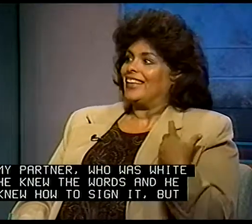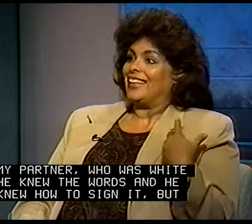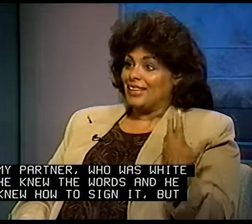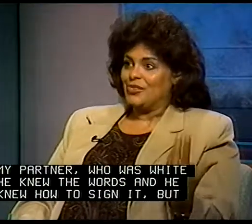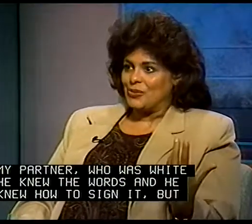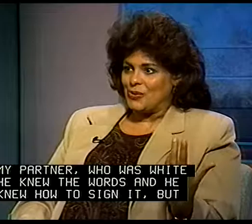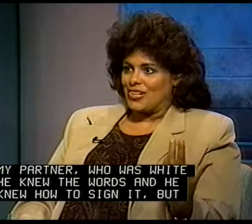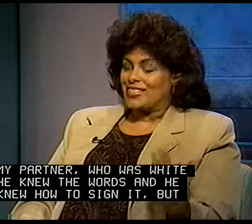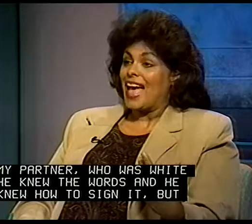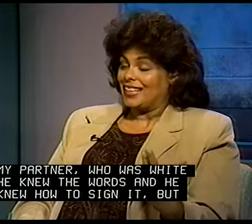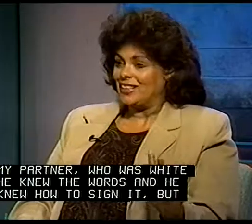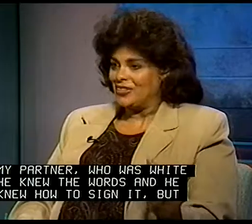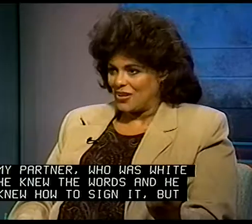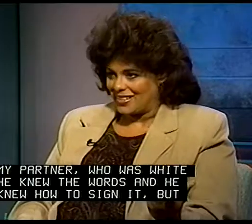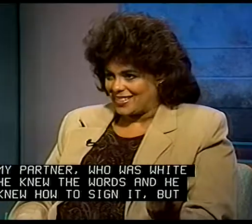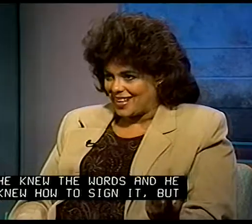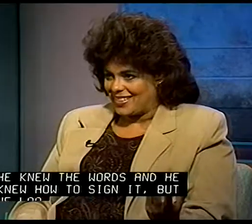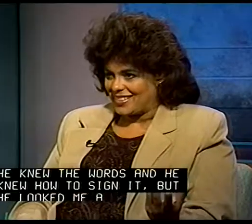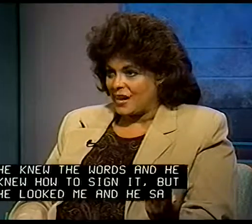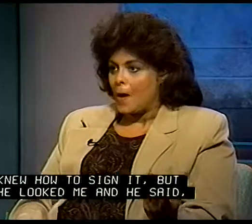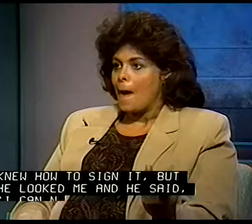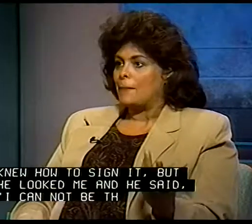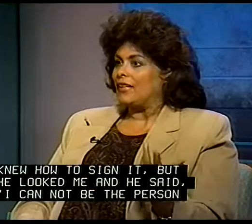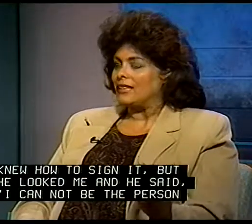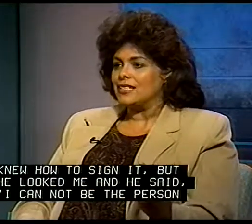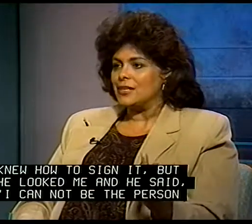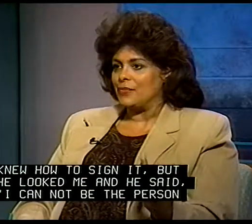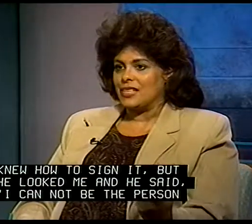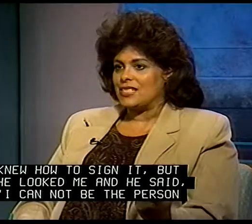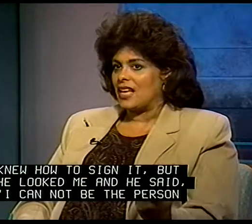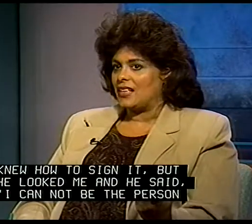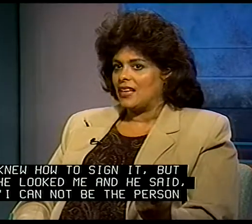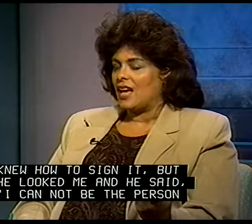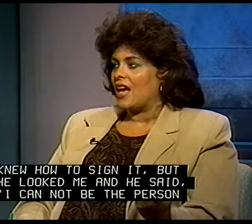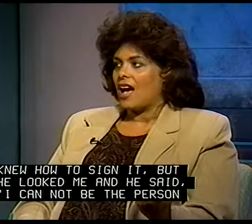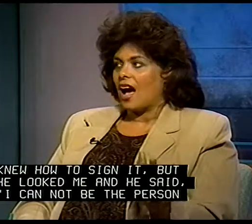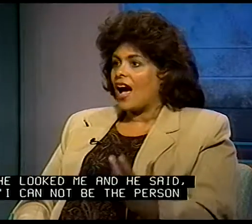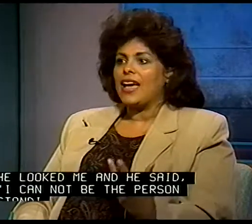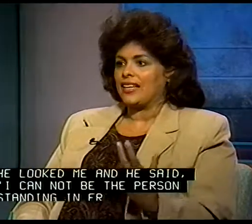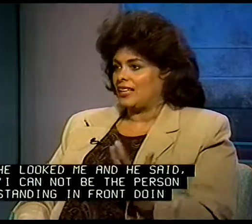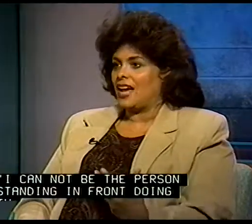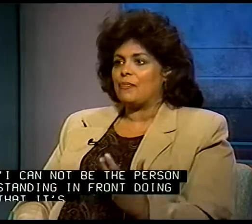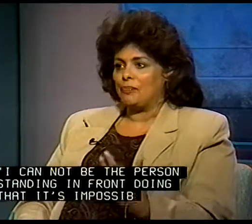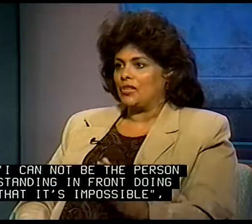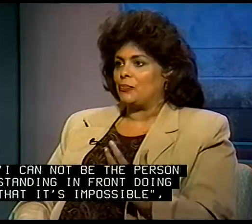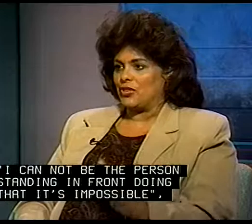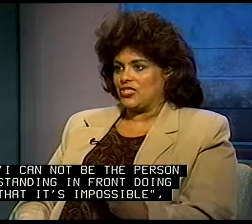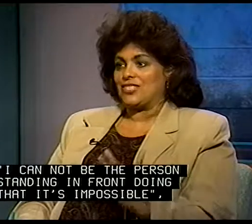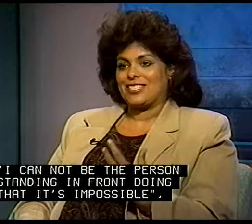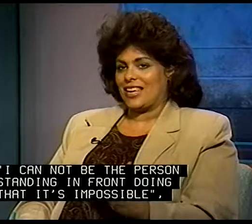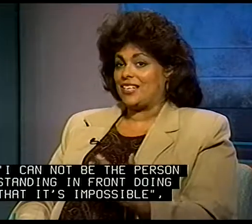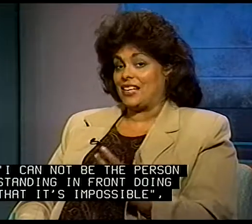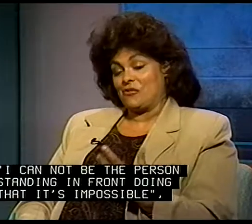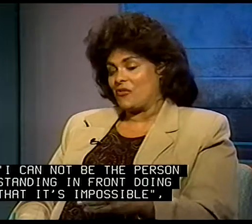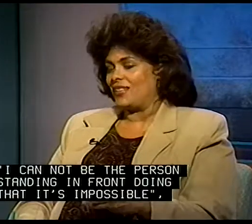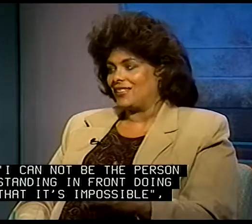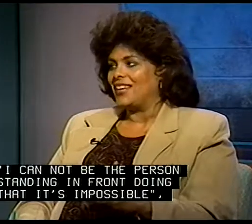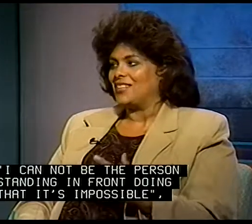he knew the words, and he knew how to sign it. But he looked at me and said, I cannot be the person standing in front